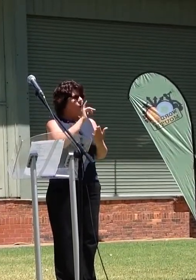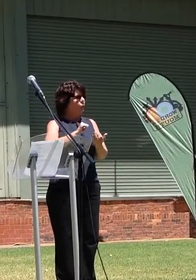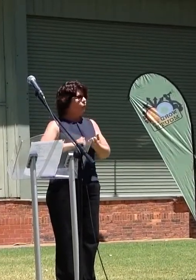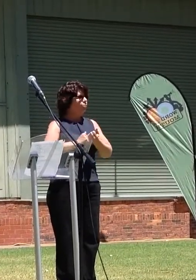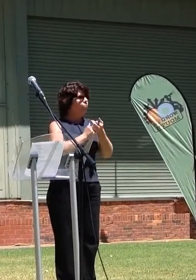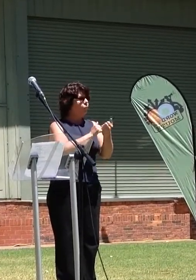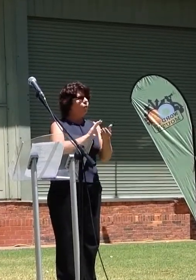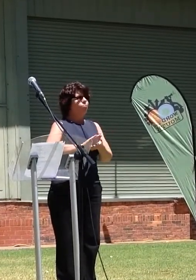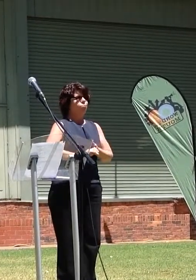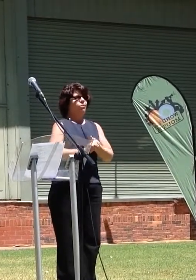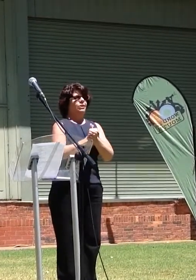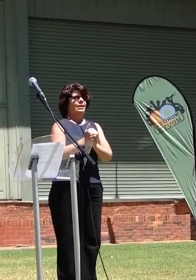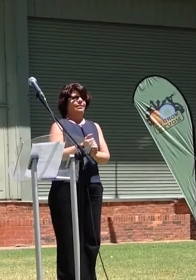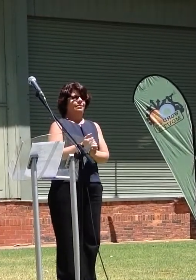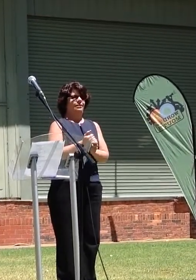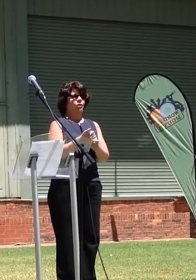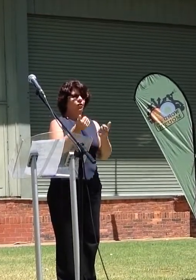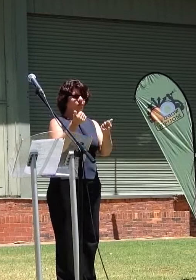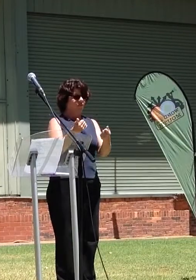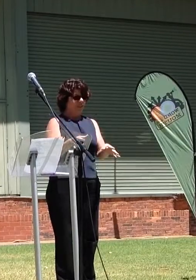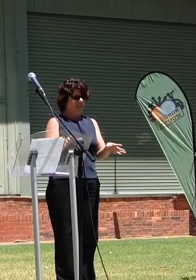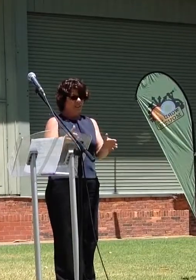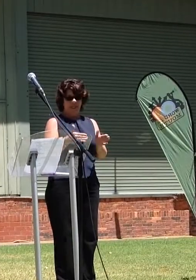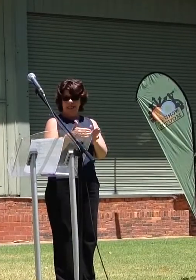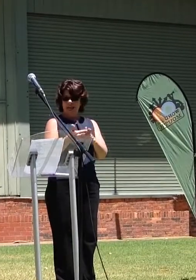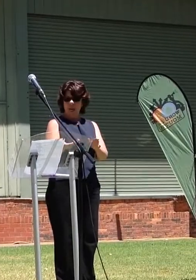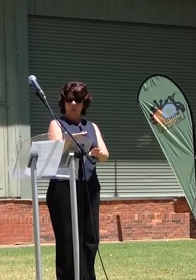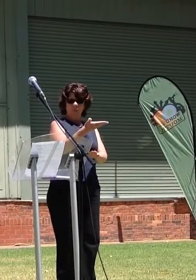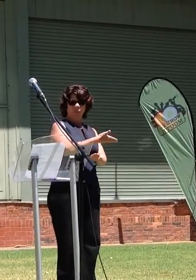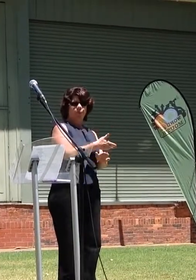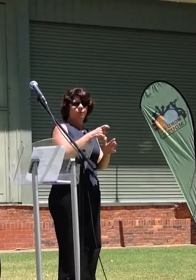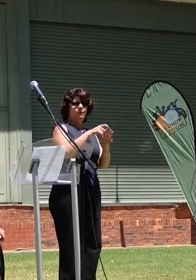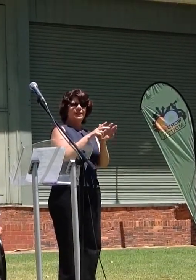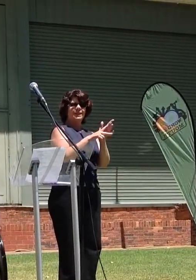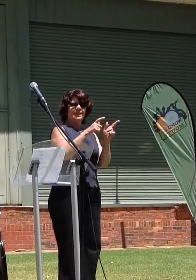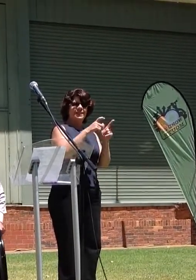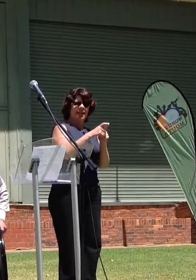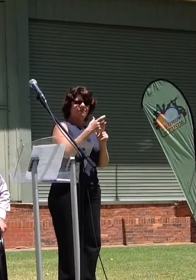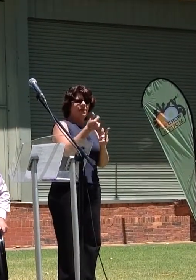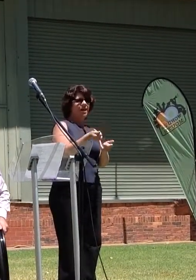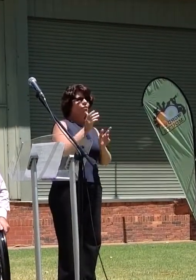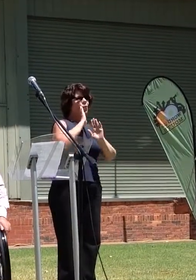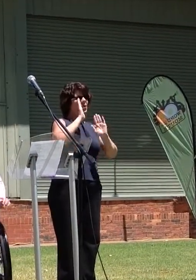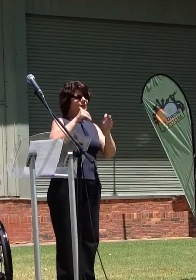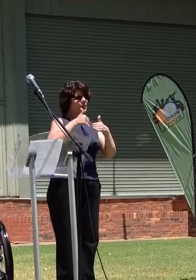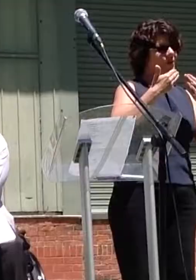So I'll hand back to David and I hope everybody has a wonderful day. Certainly the weather for it.